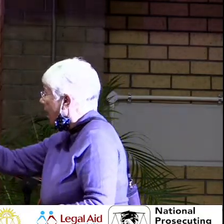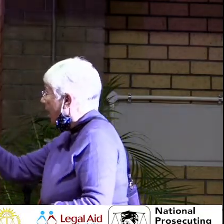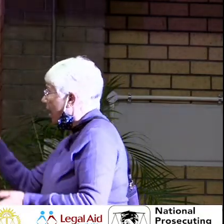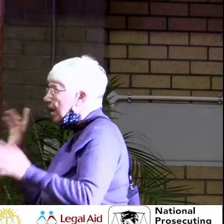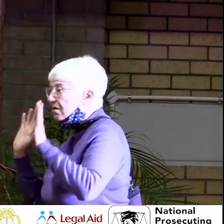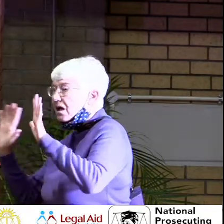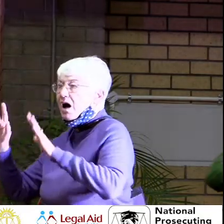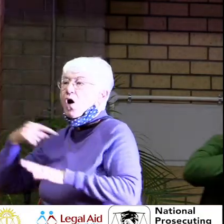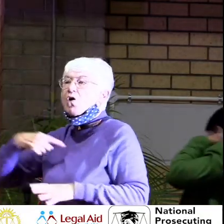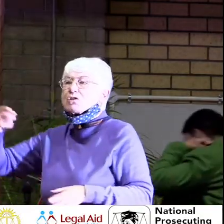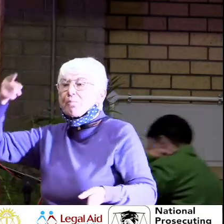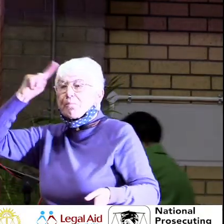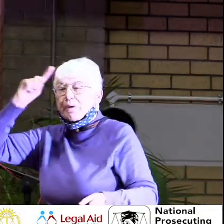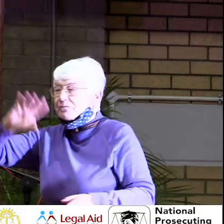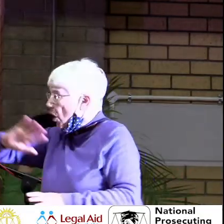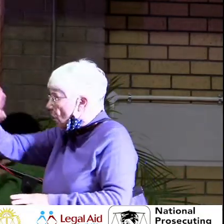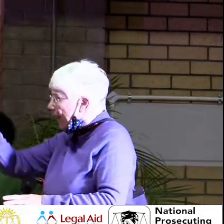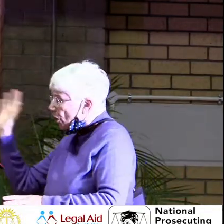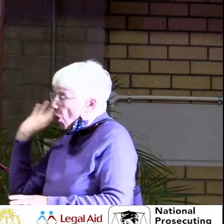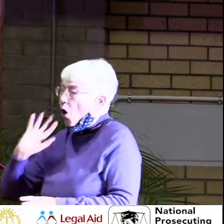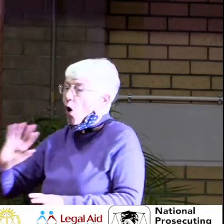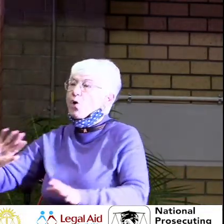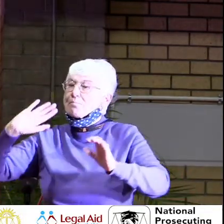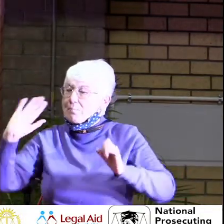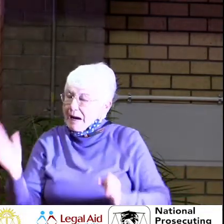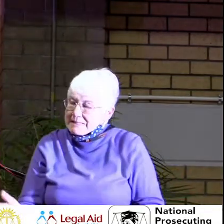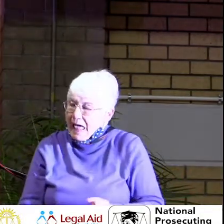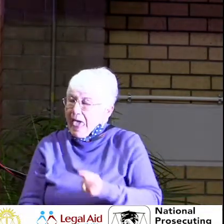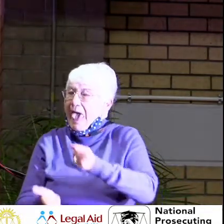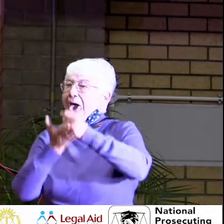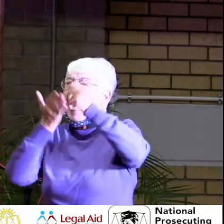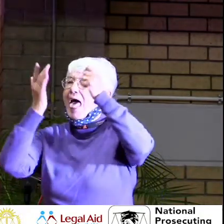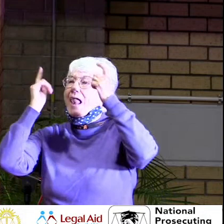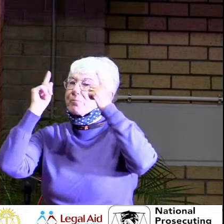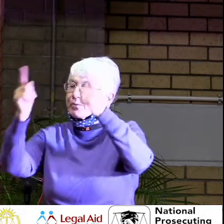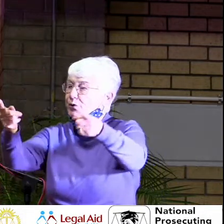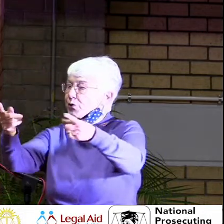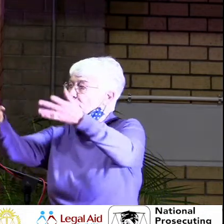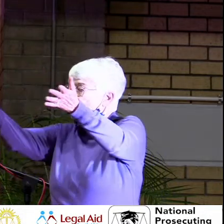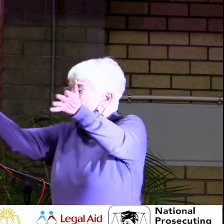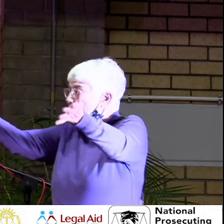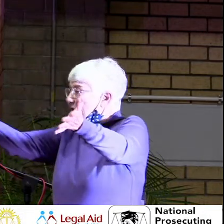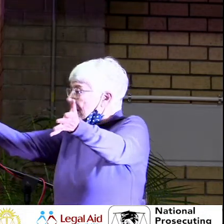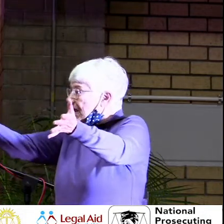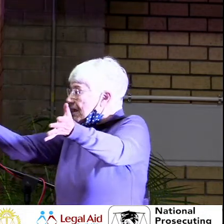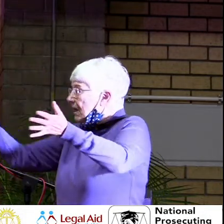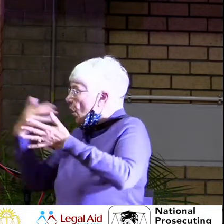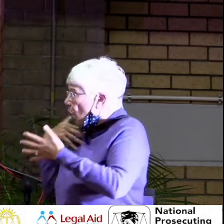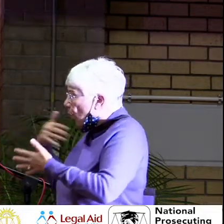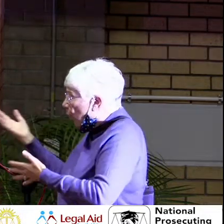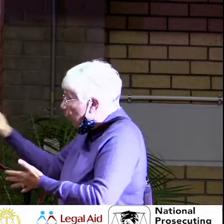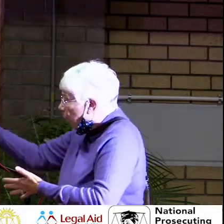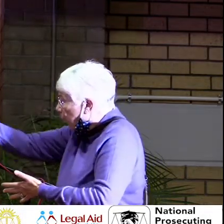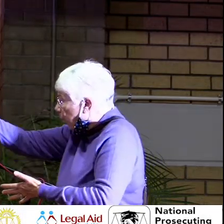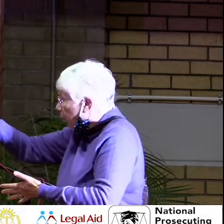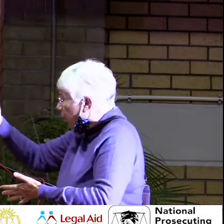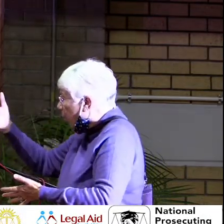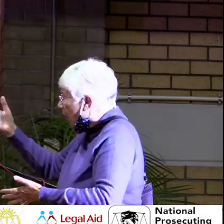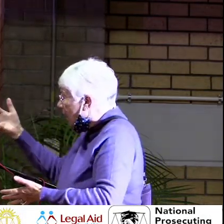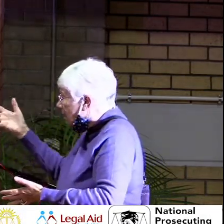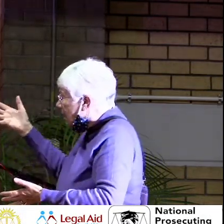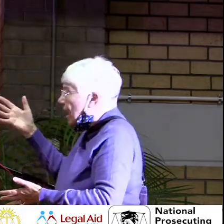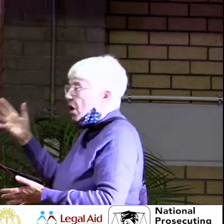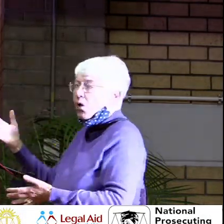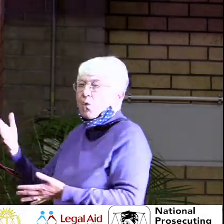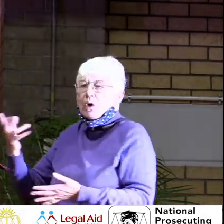for all 10 to help you. Right, so there you are. We are enjoying your